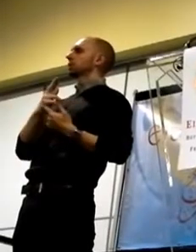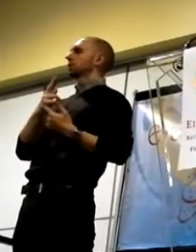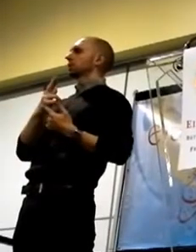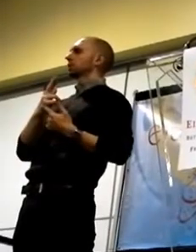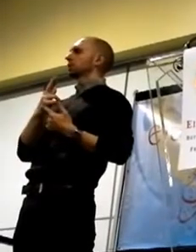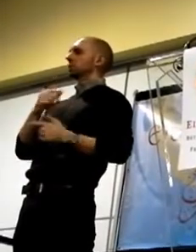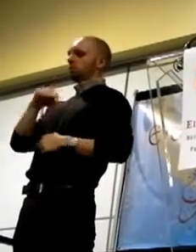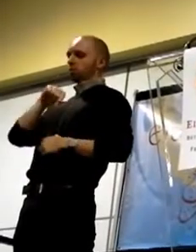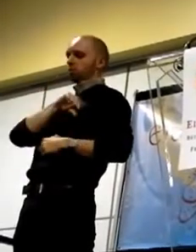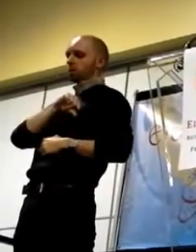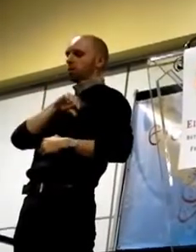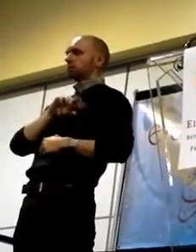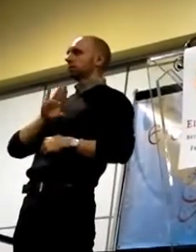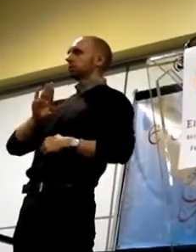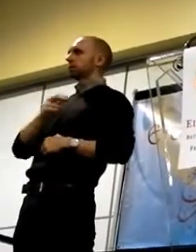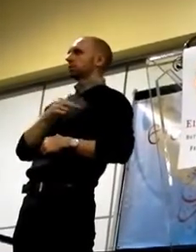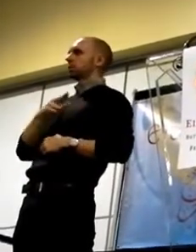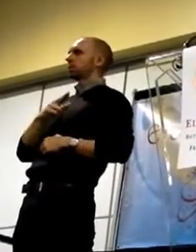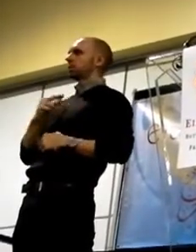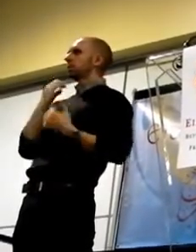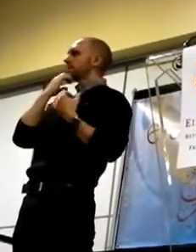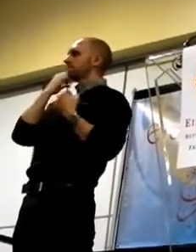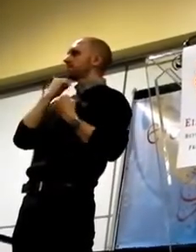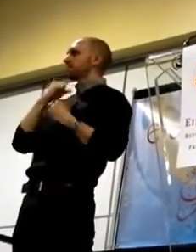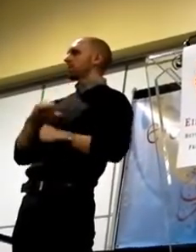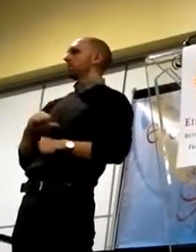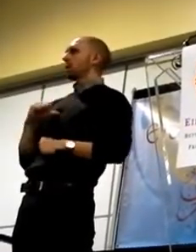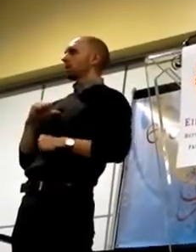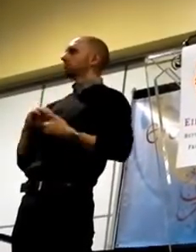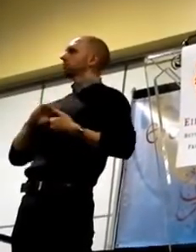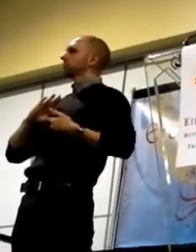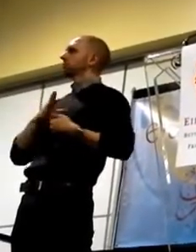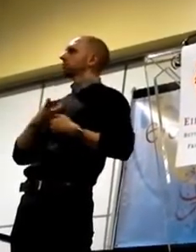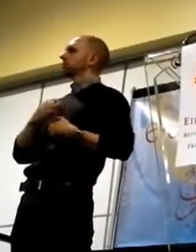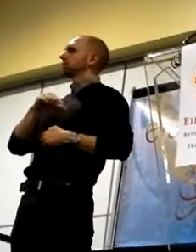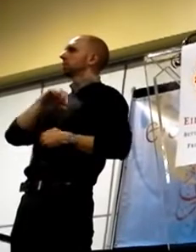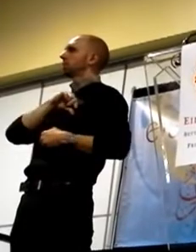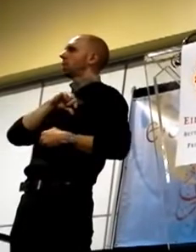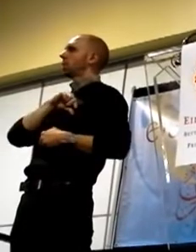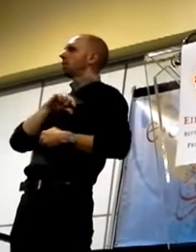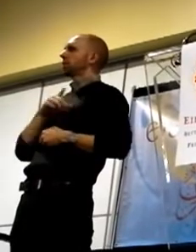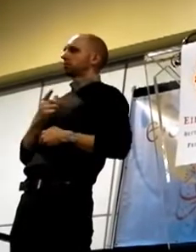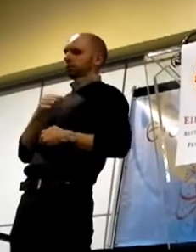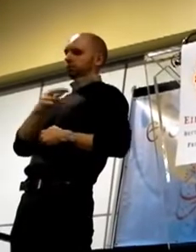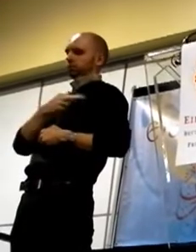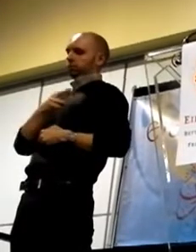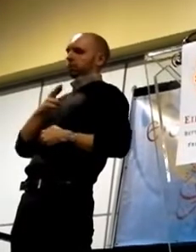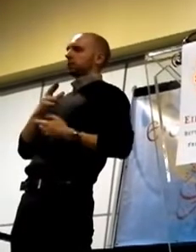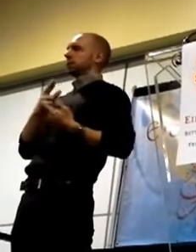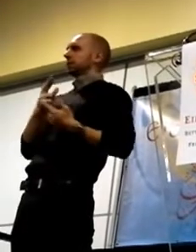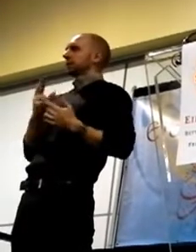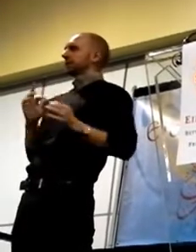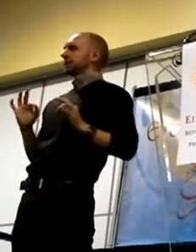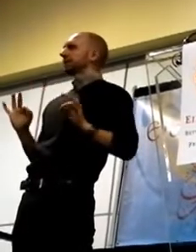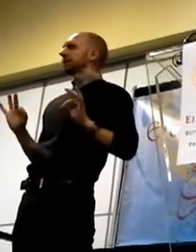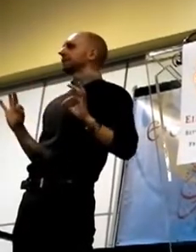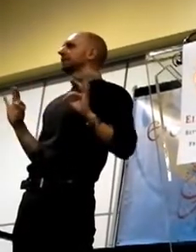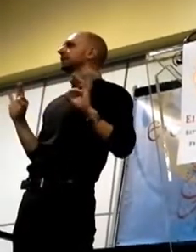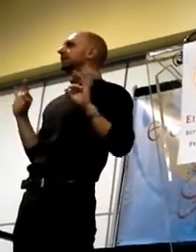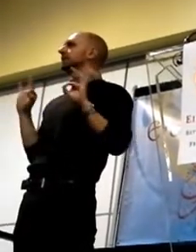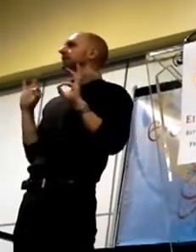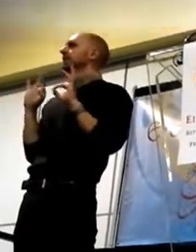sallam, the quality of your religion that you should be proud of, it came to complete and to